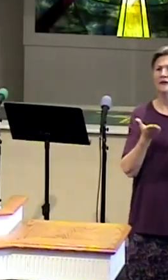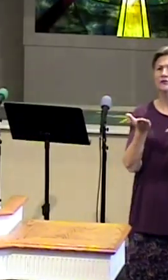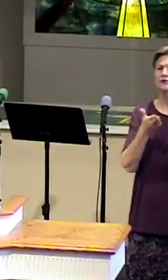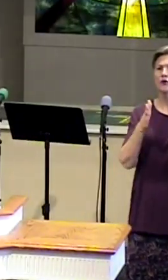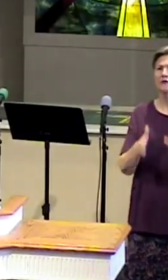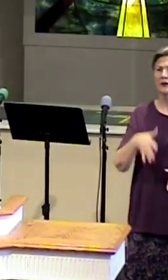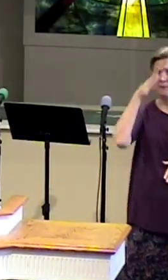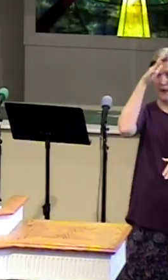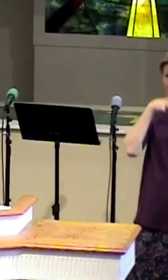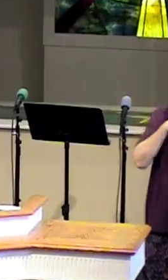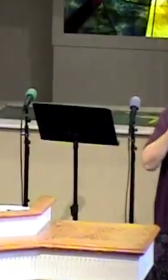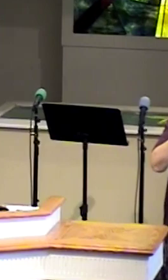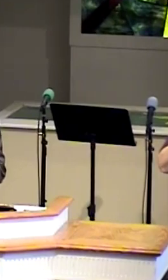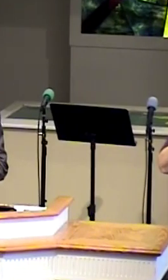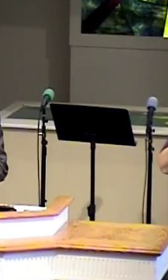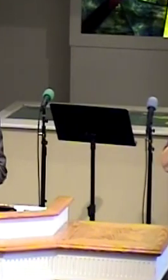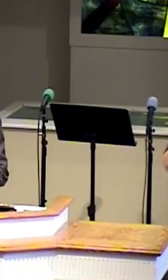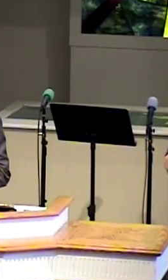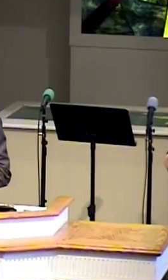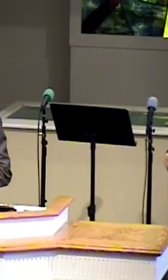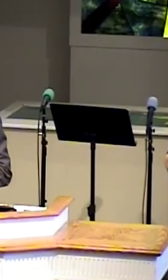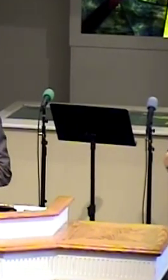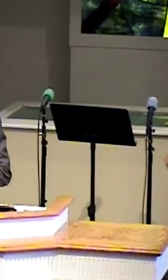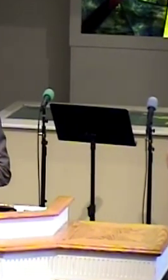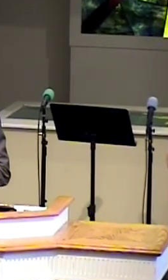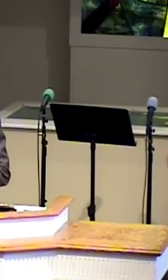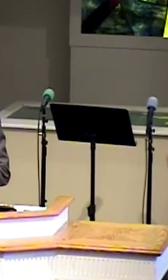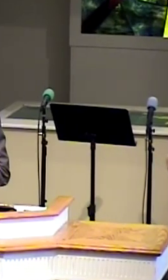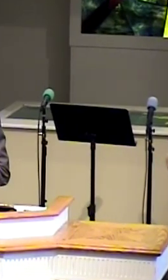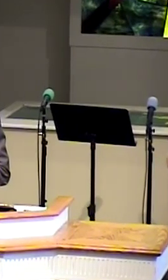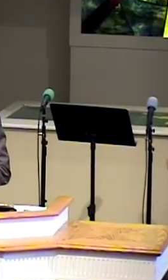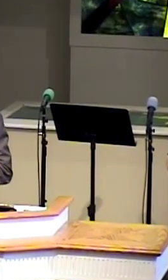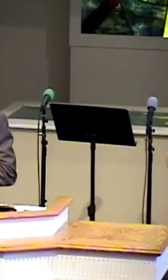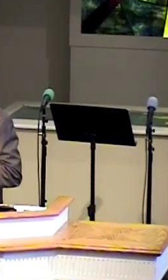Hey, here's water. What's stopping me?